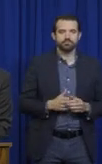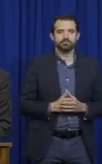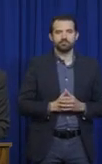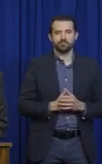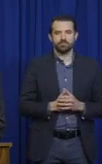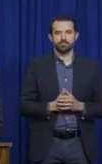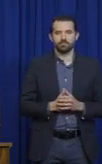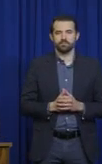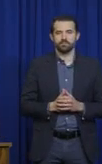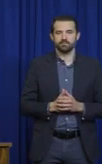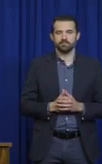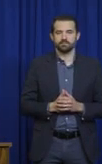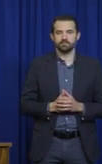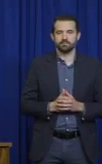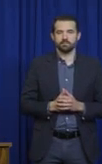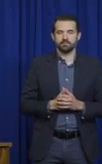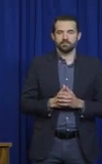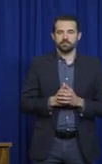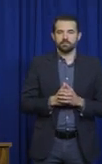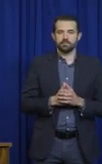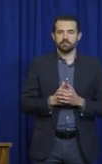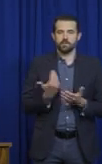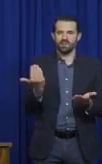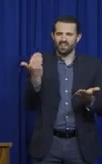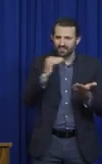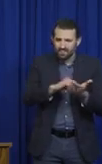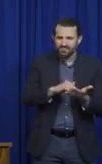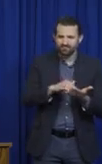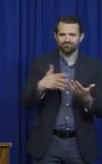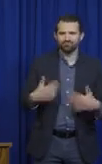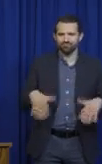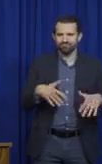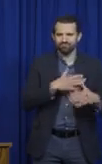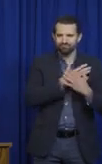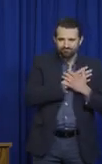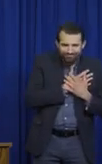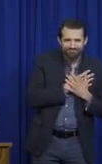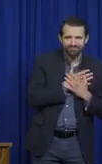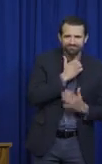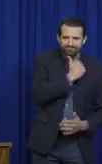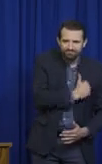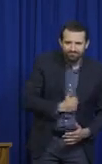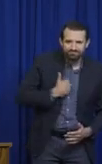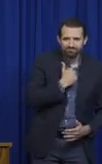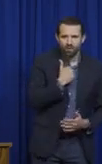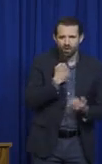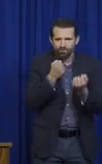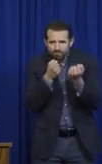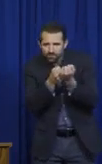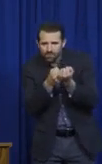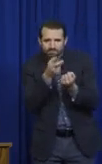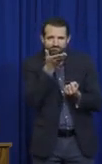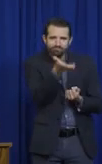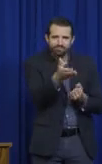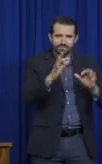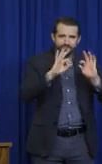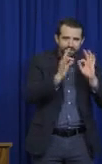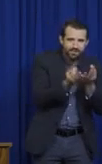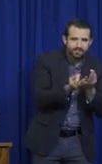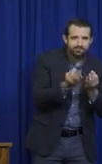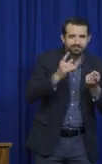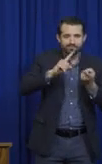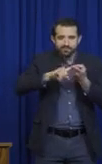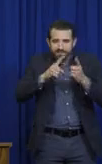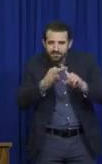We have, again, offer our deepest condolences to the family of this woman, as well as to the families of all